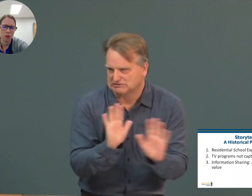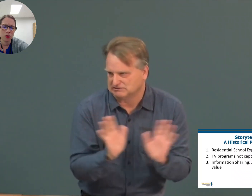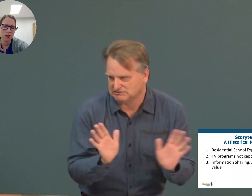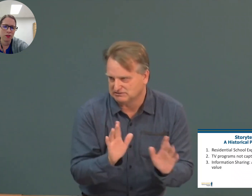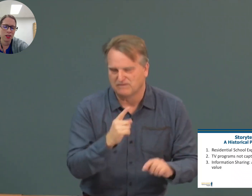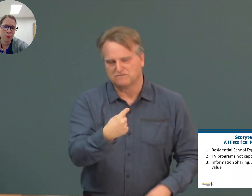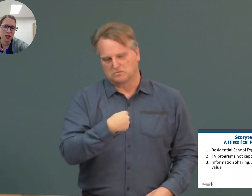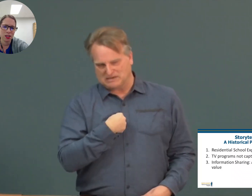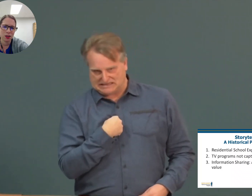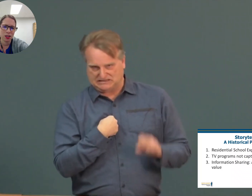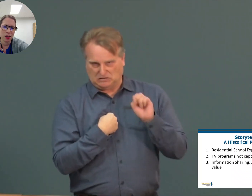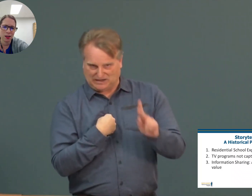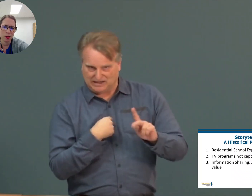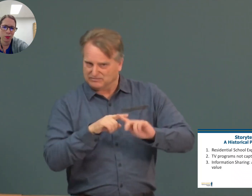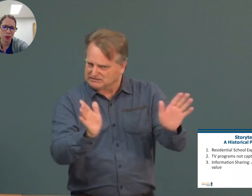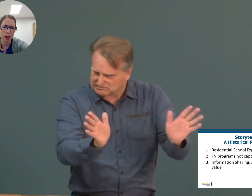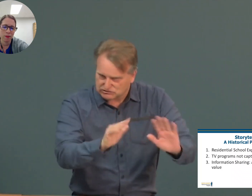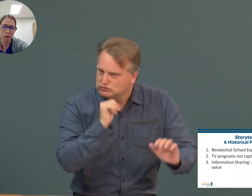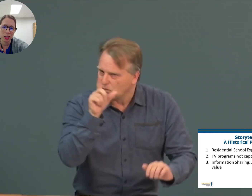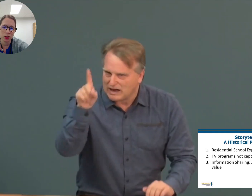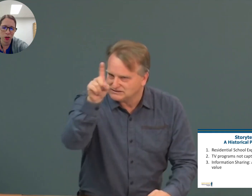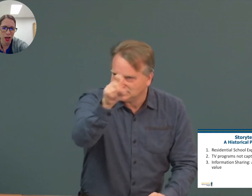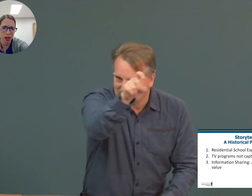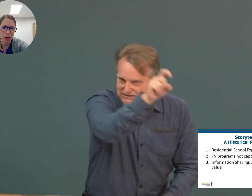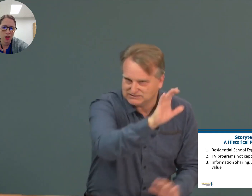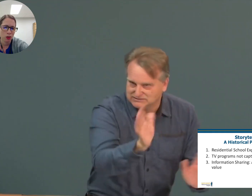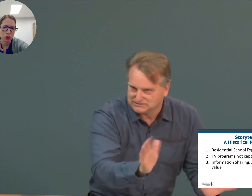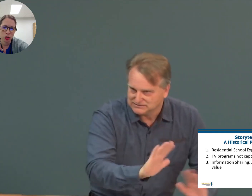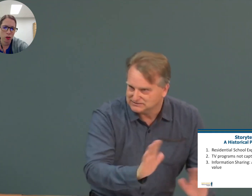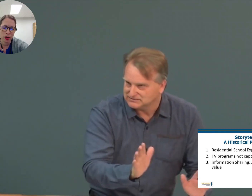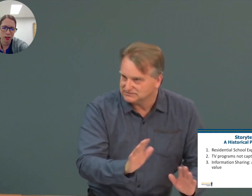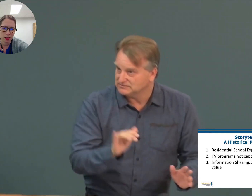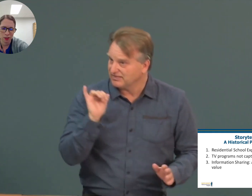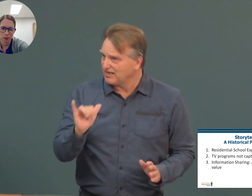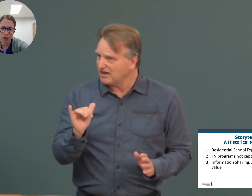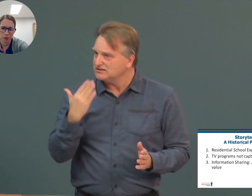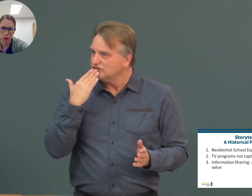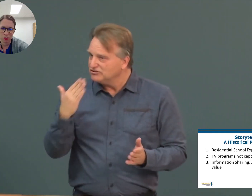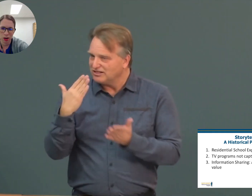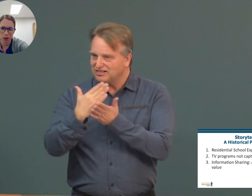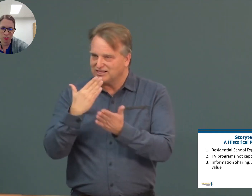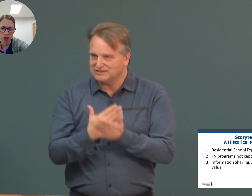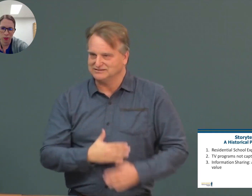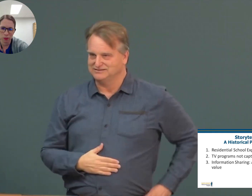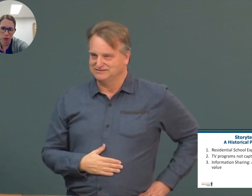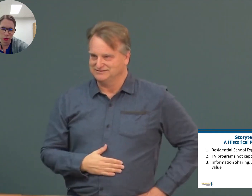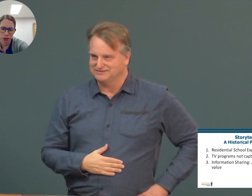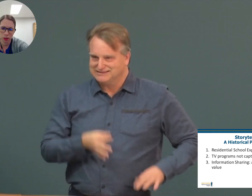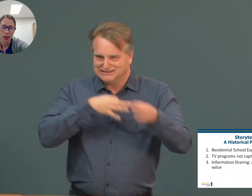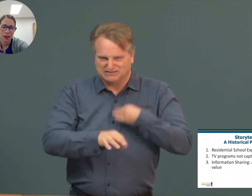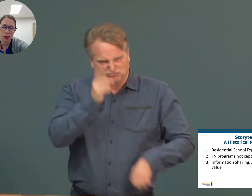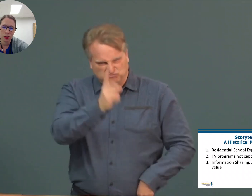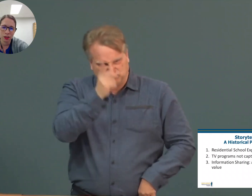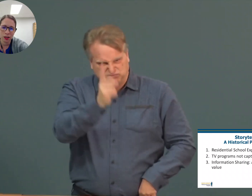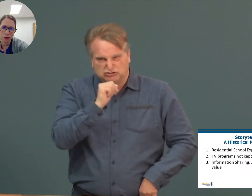most of the time it's not good to ask people that. For me, it's okay, but you shouldn't go asking everyone around why they're divorced. And that's a good lesson for